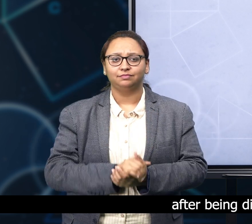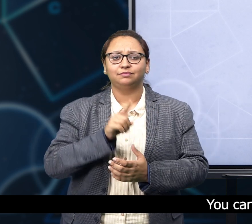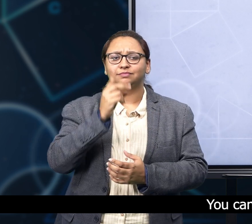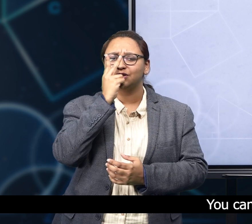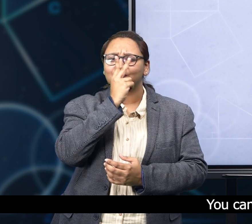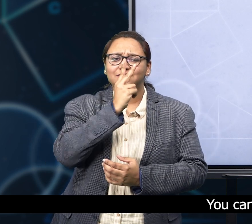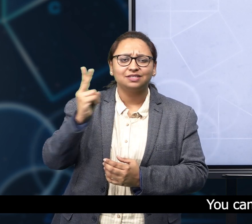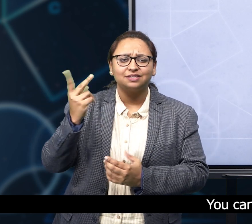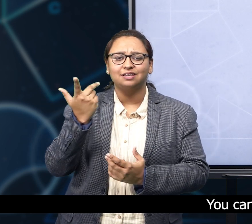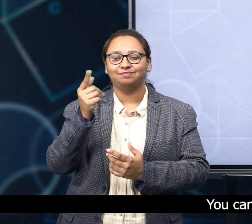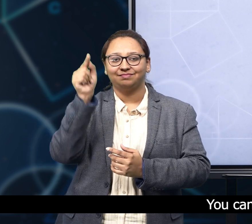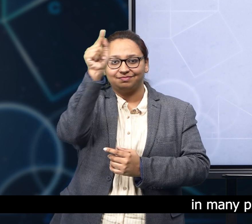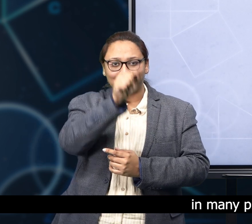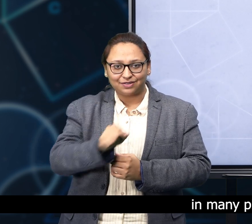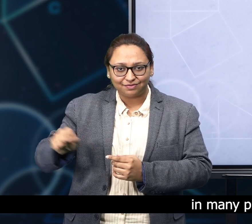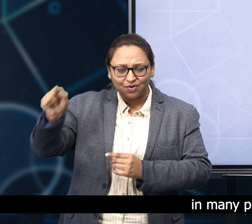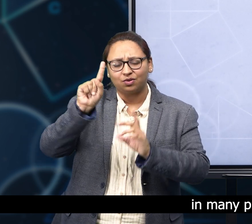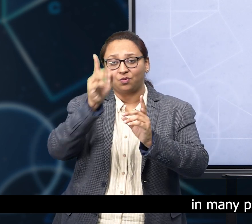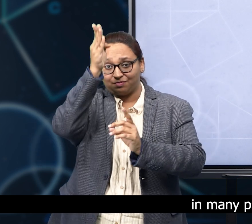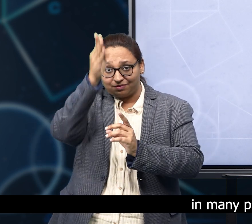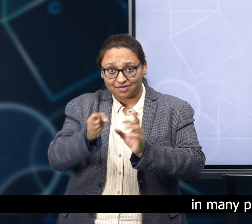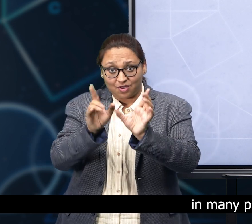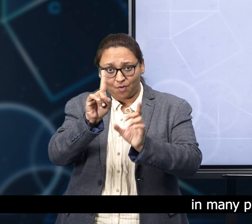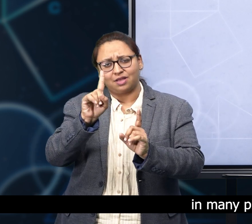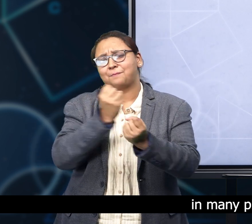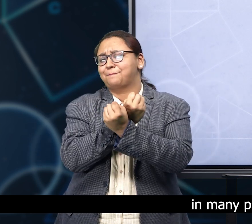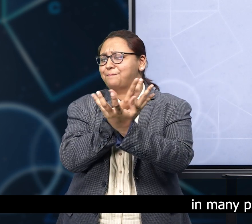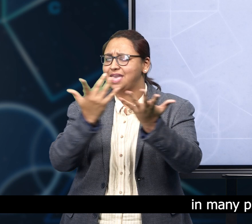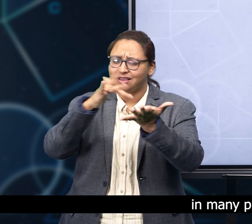You can see symmetry in many places around you.